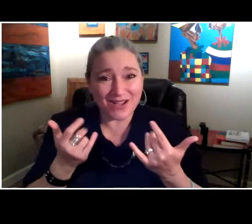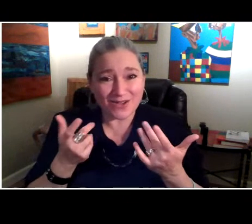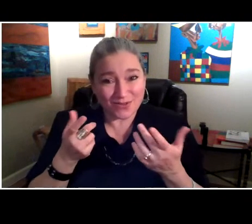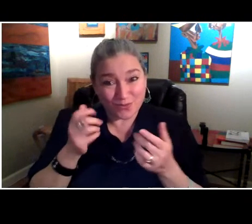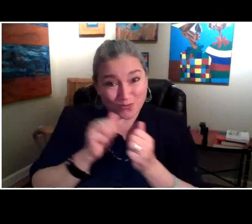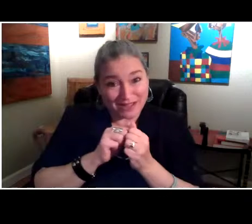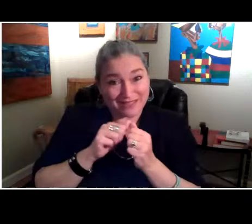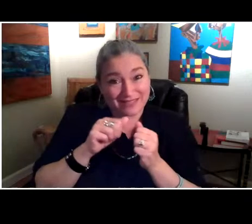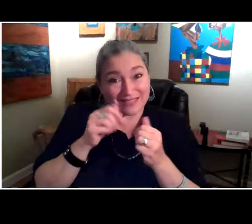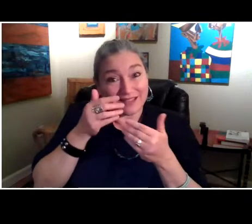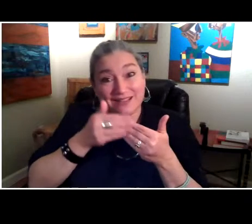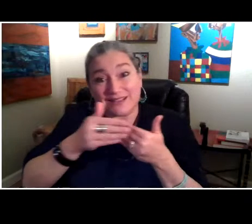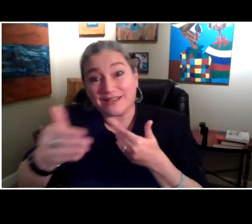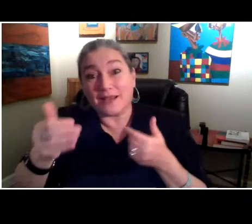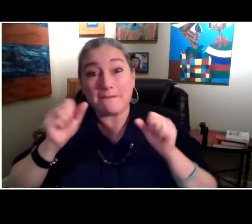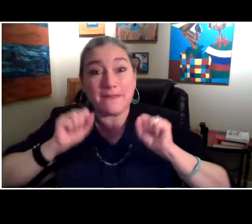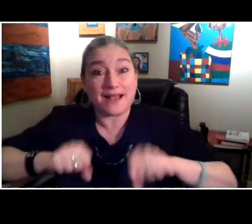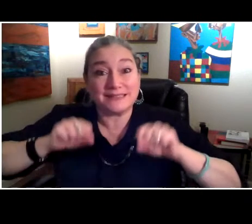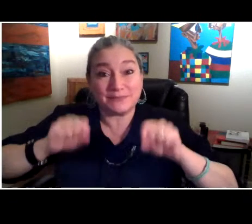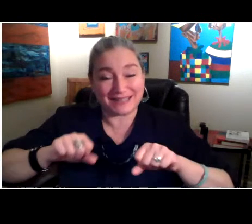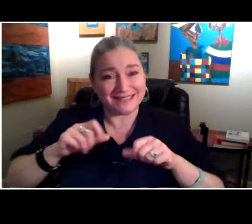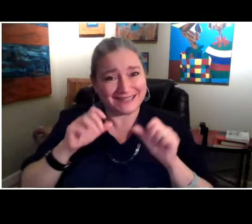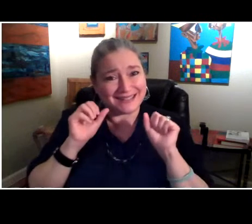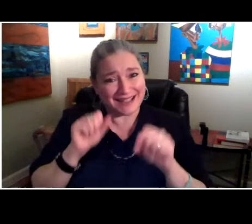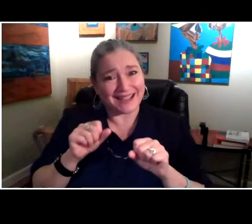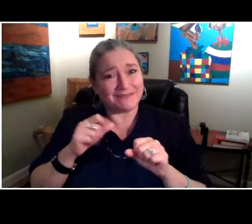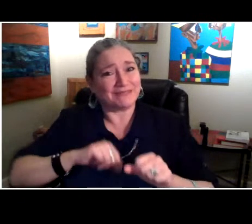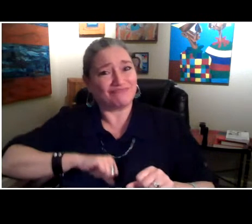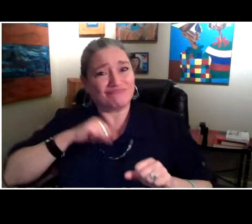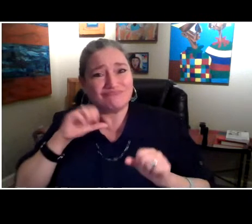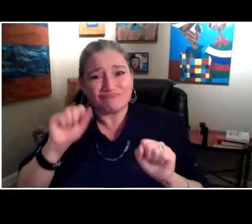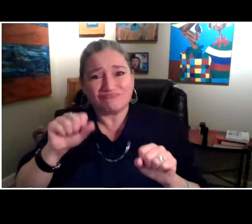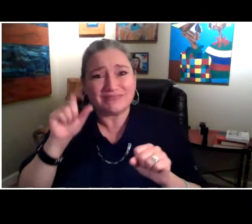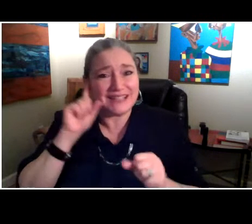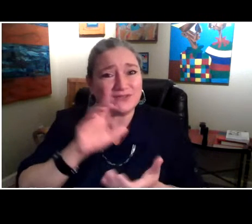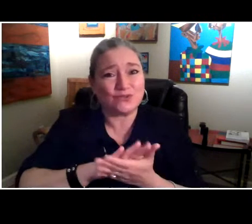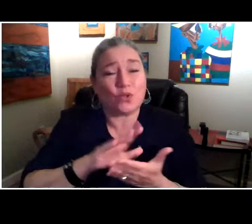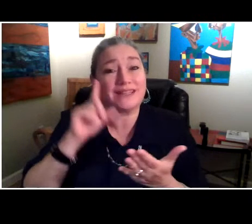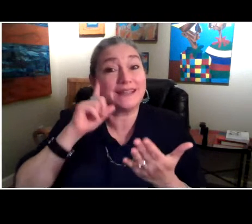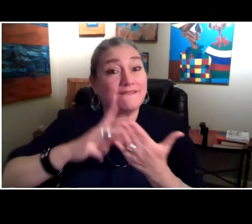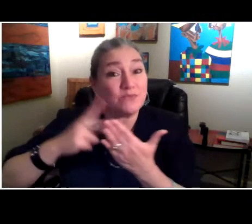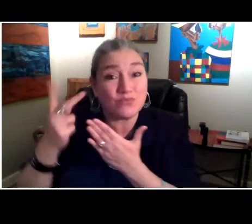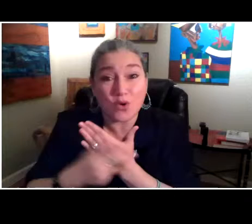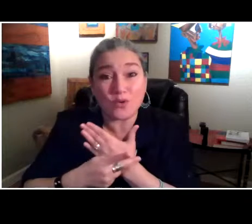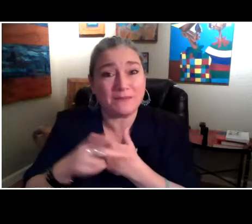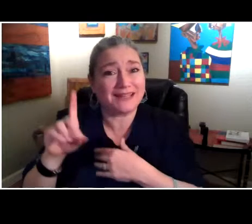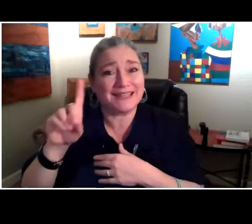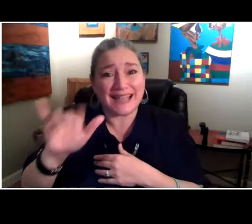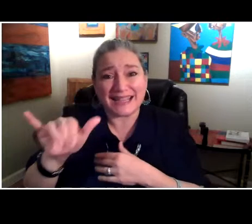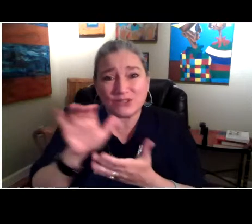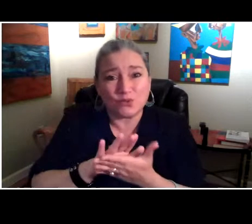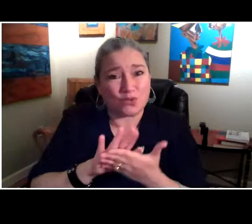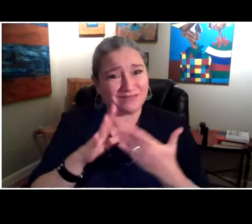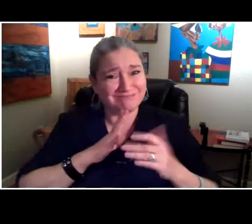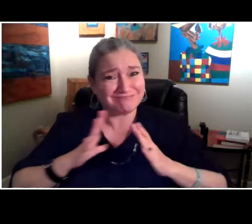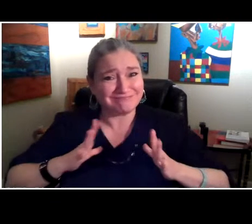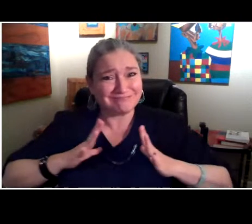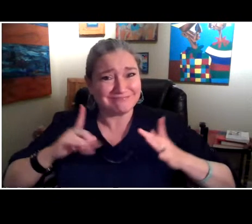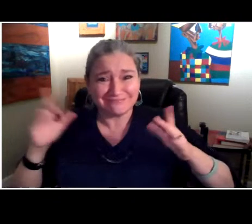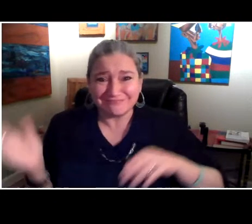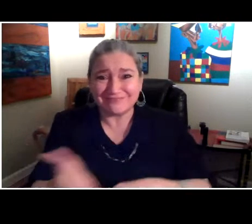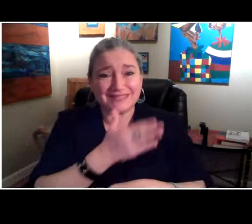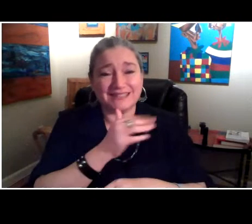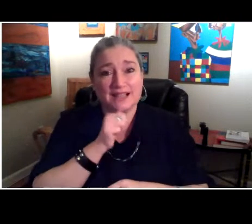education professionals have been resistant. And so now, going forward, there's the possibility of having pride in the